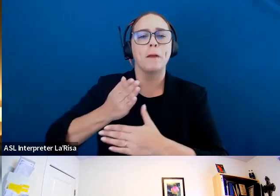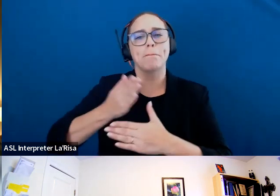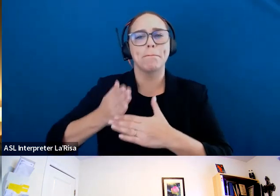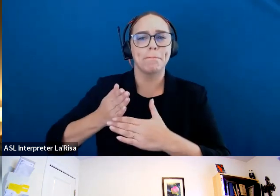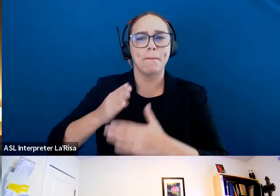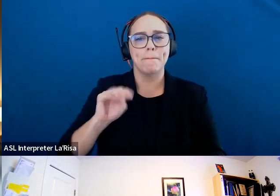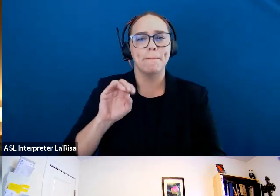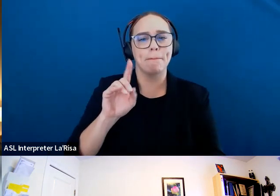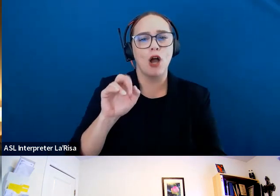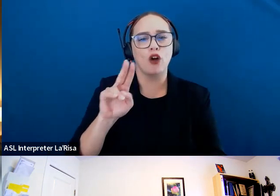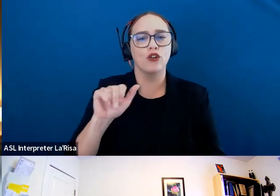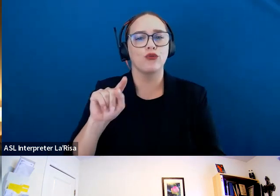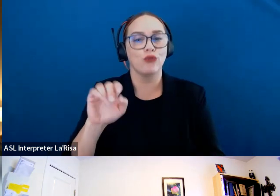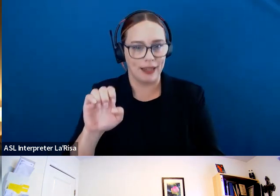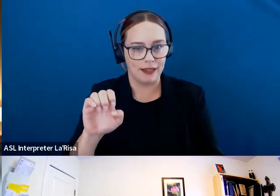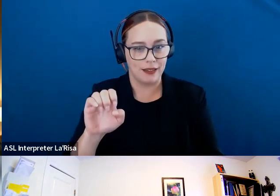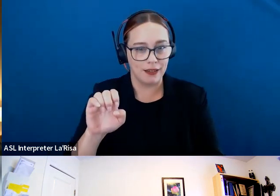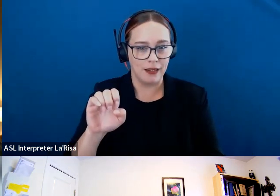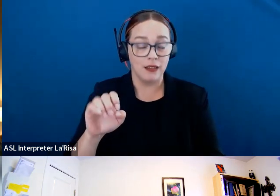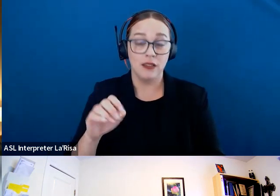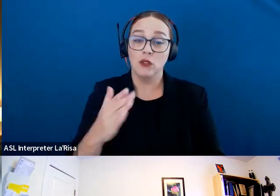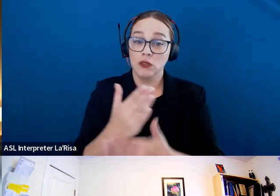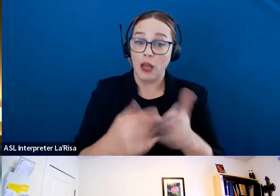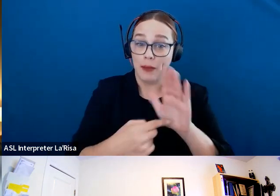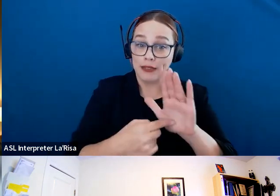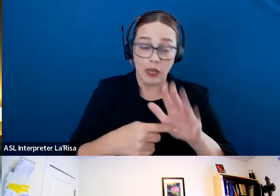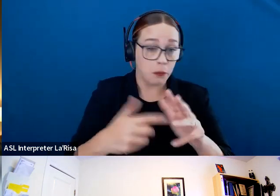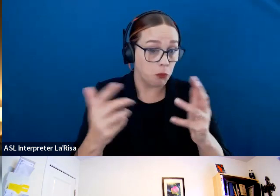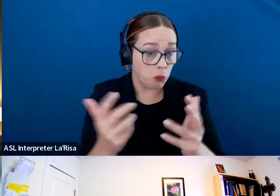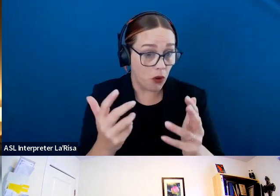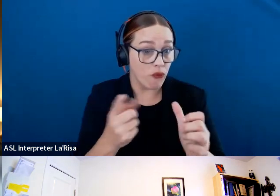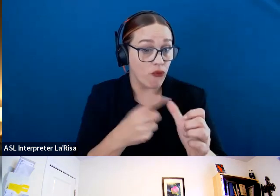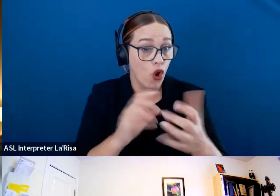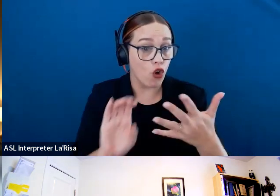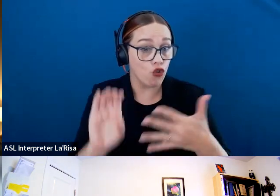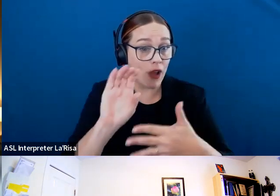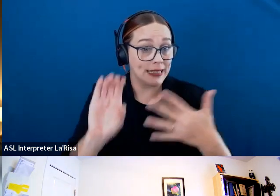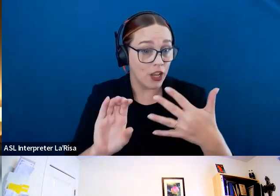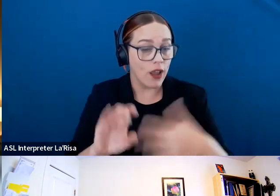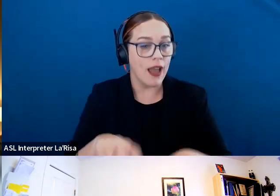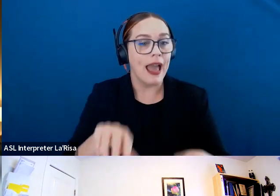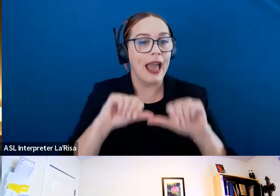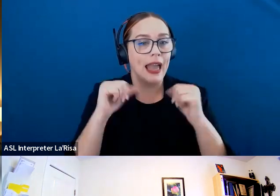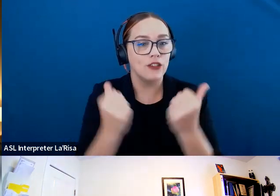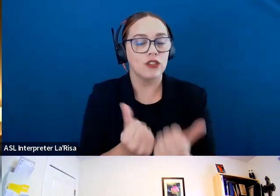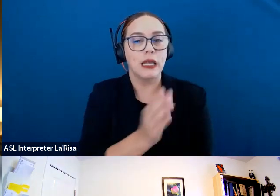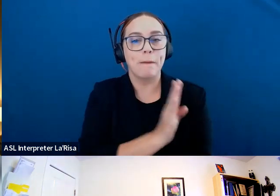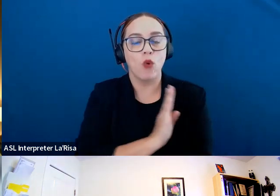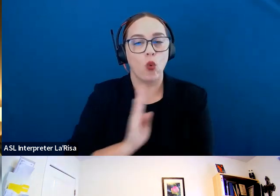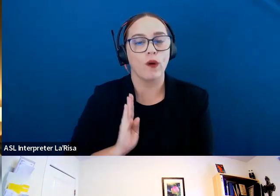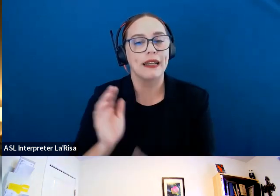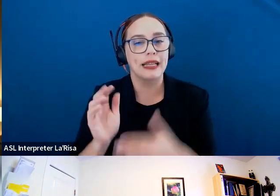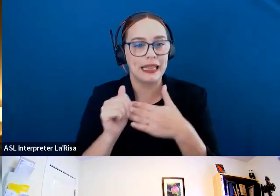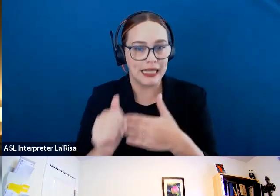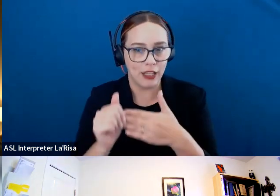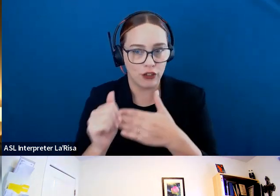So we give some examples. So the first criteria is the agency, board, and leadership. So if you would score this